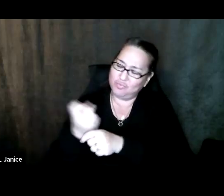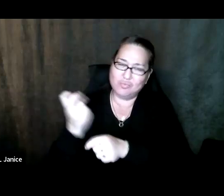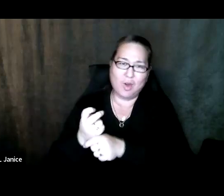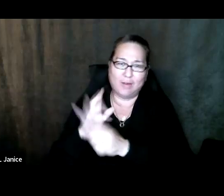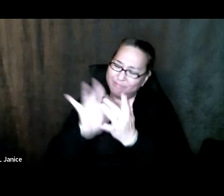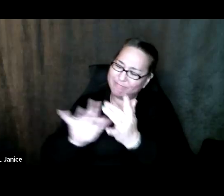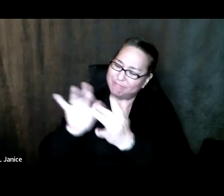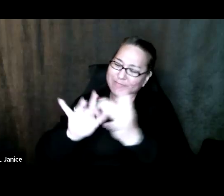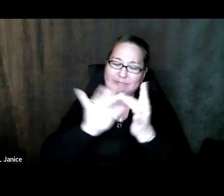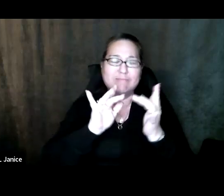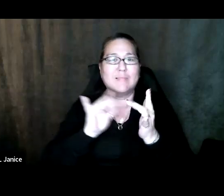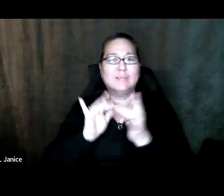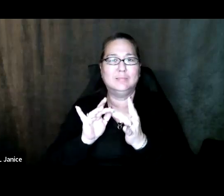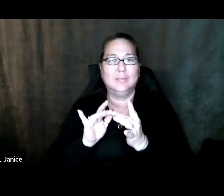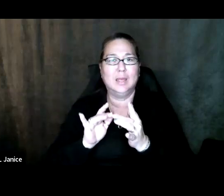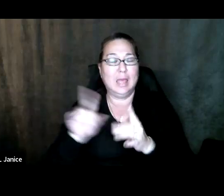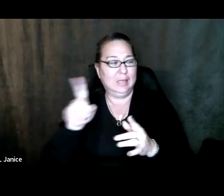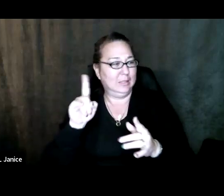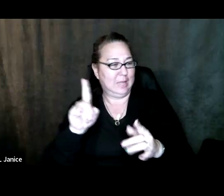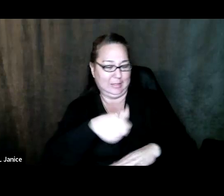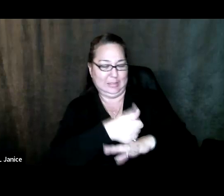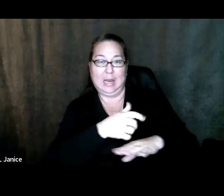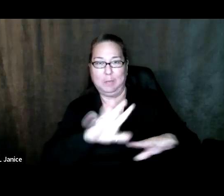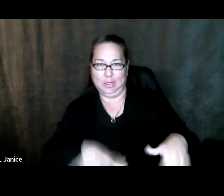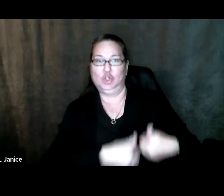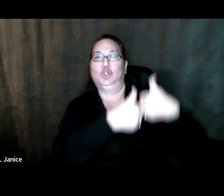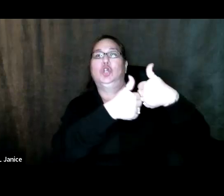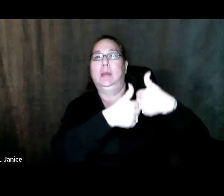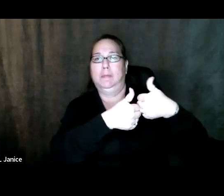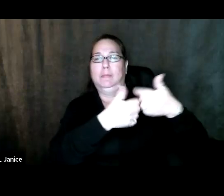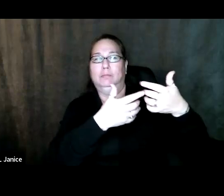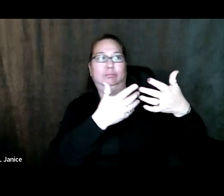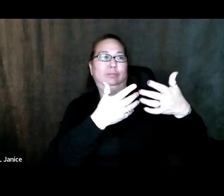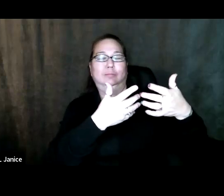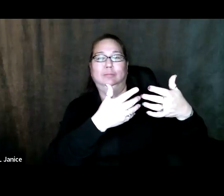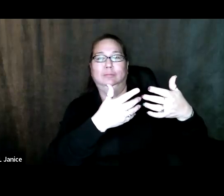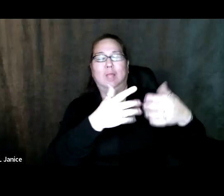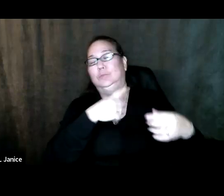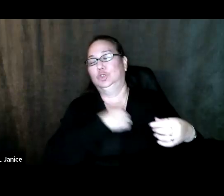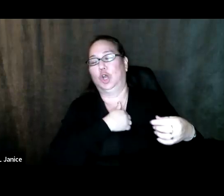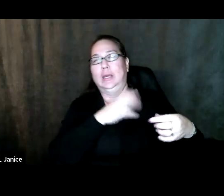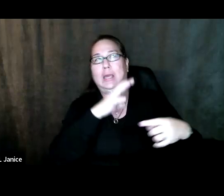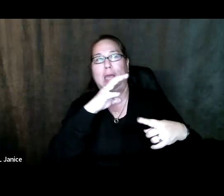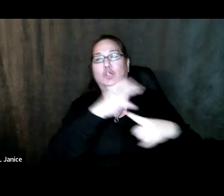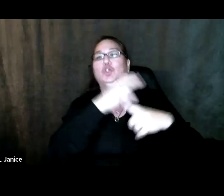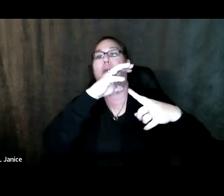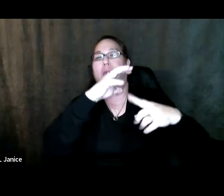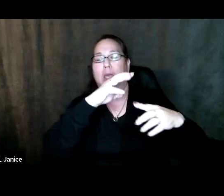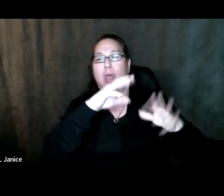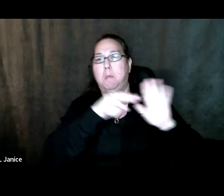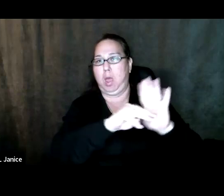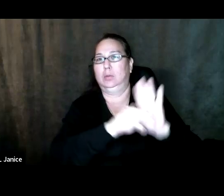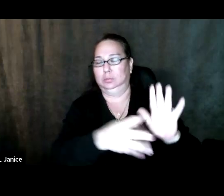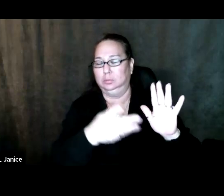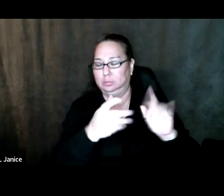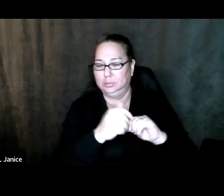attendance champion model. And looking at the information on Wednesday, they're 12 percentage points ahead of